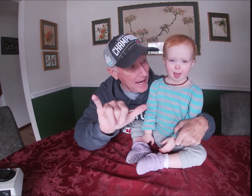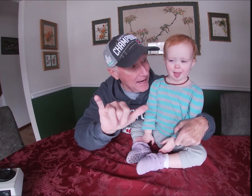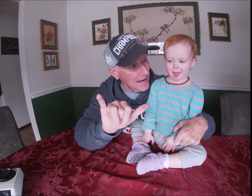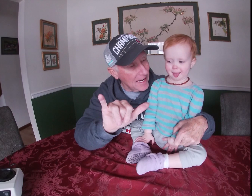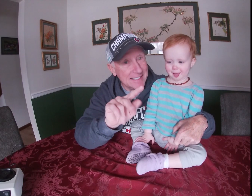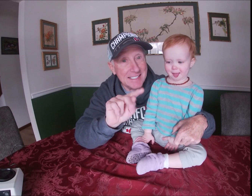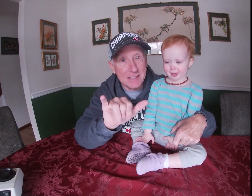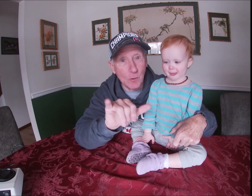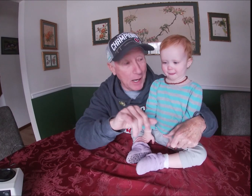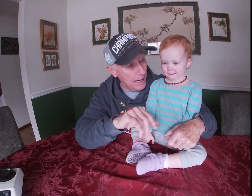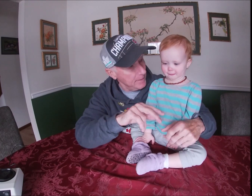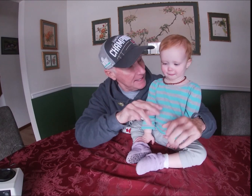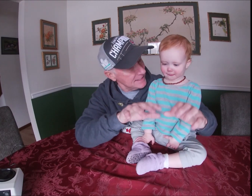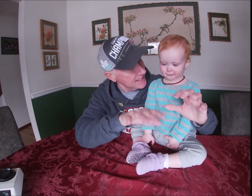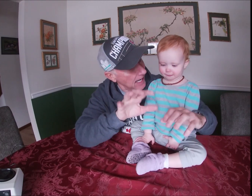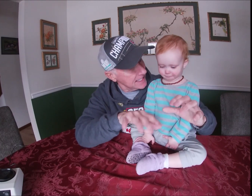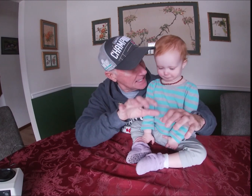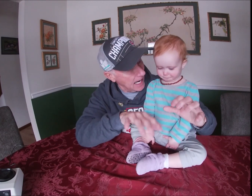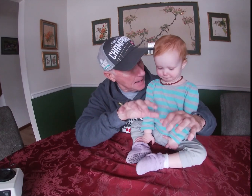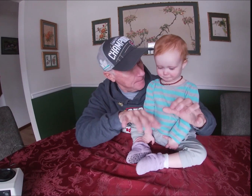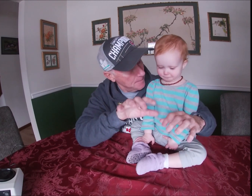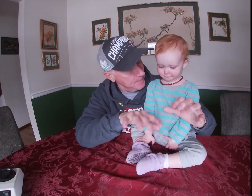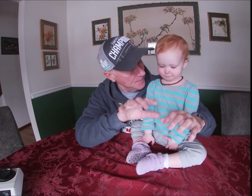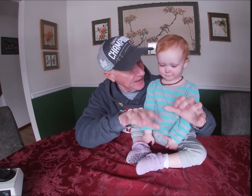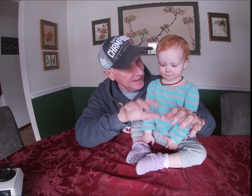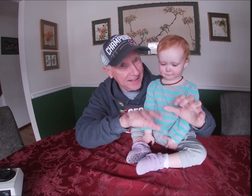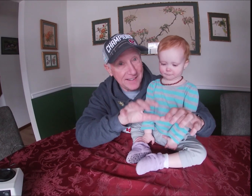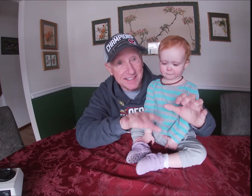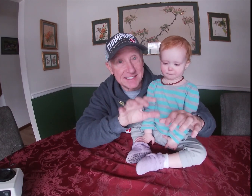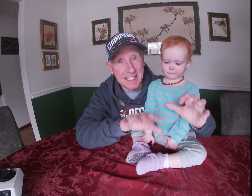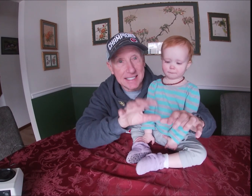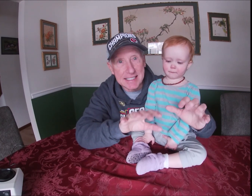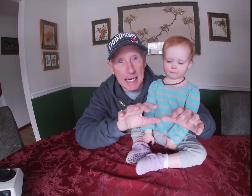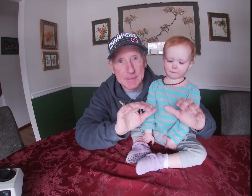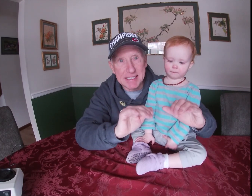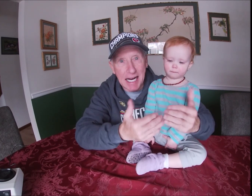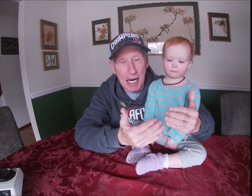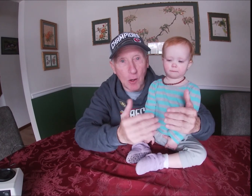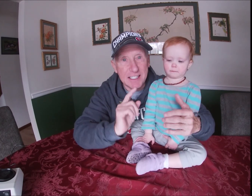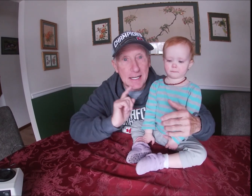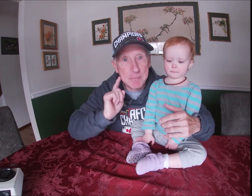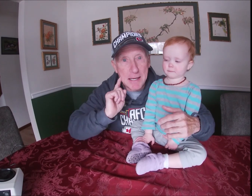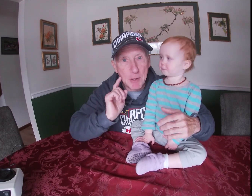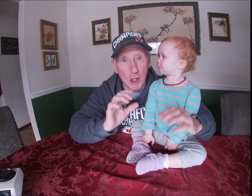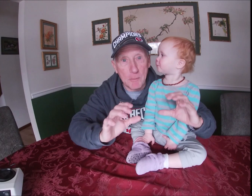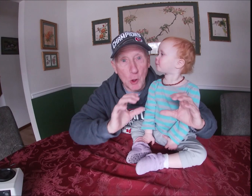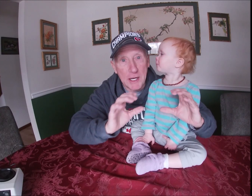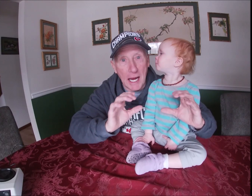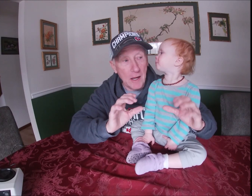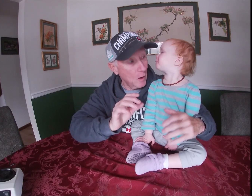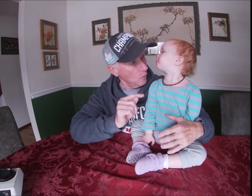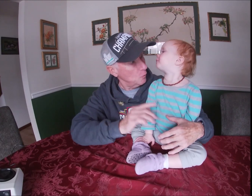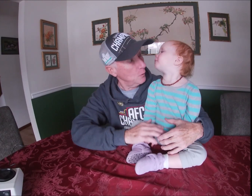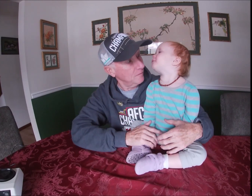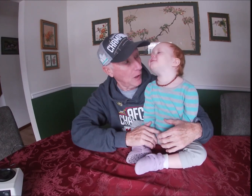TTY? TTY means teletype. Teletype is how the people communicate through the